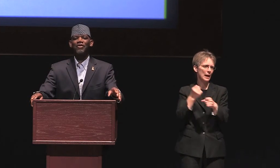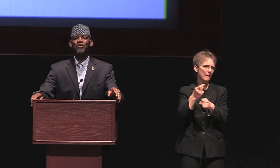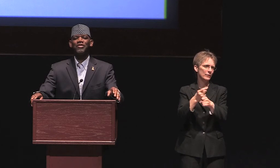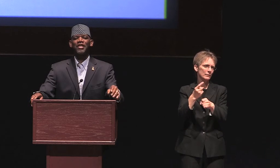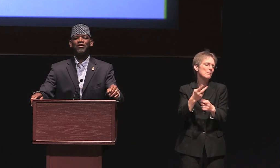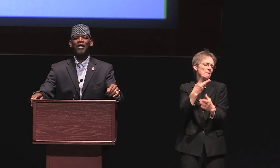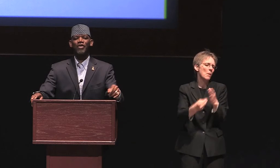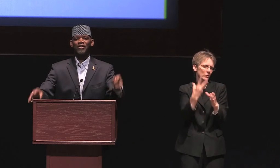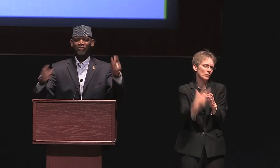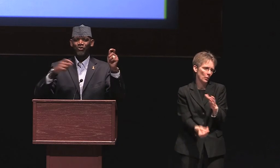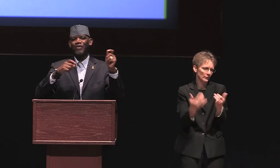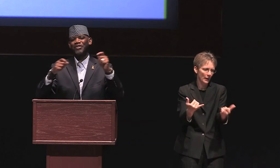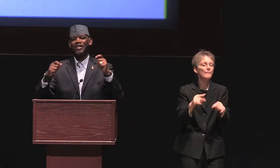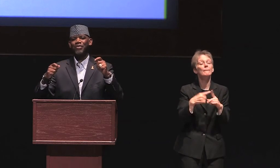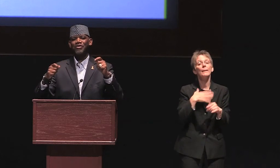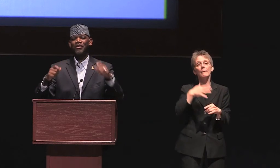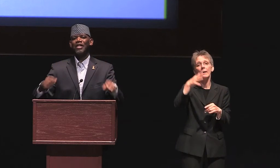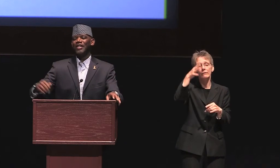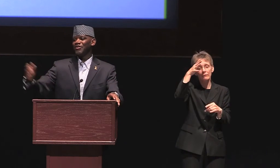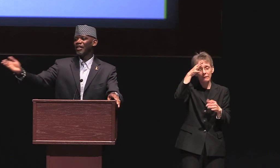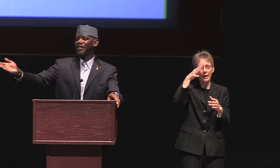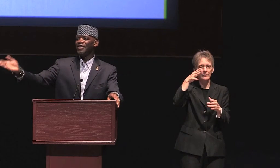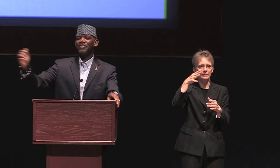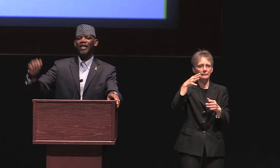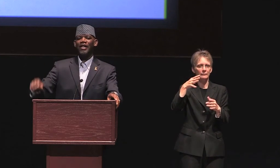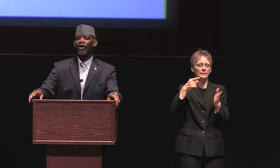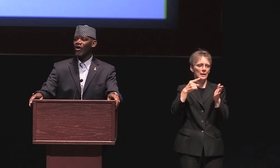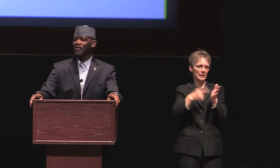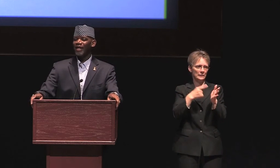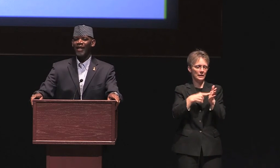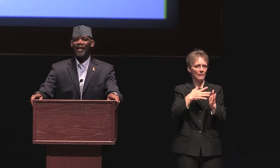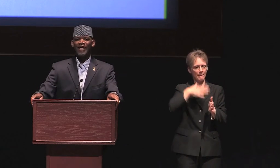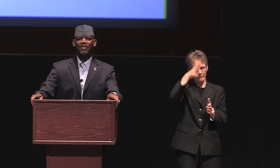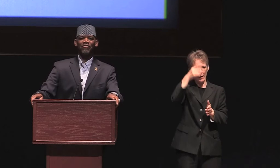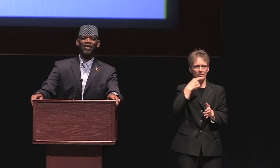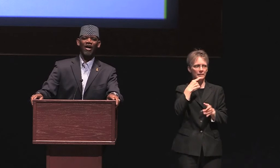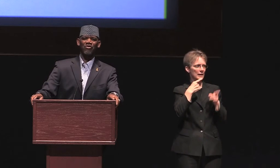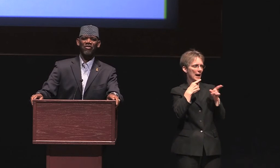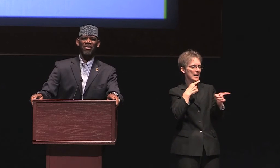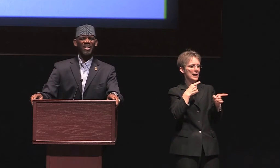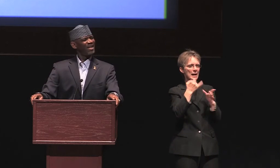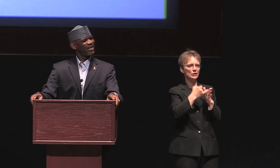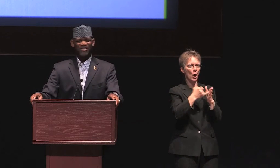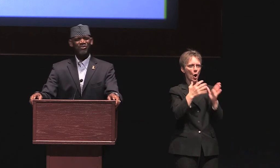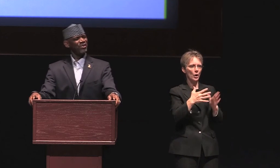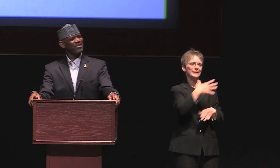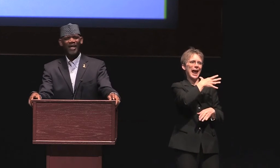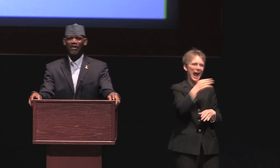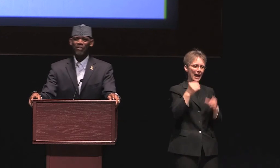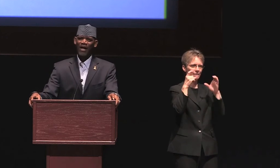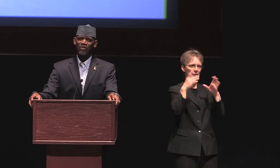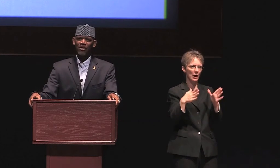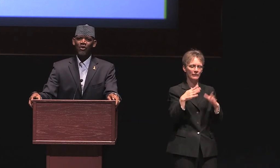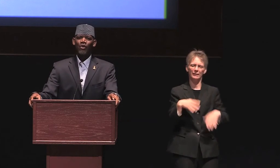my father would say to my relatives who I was taking pictures of, he'd say, he's an artist and a photographer. I would say, what is